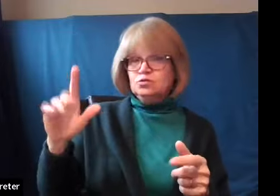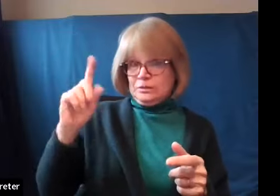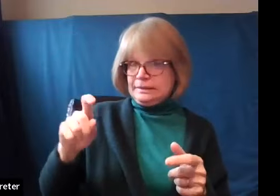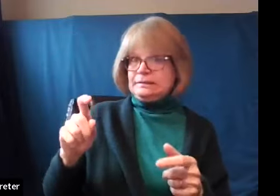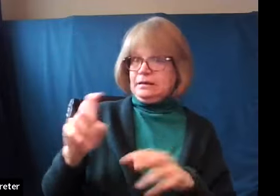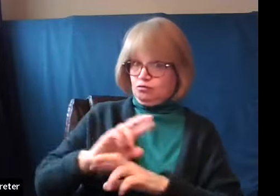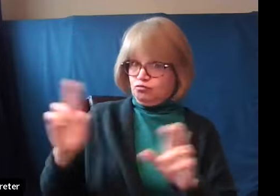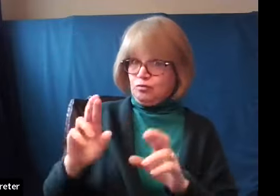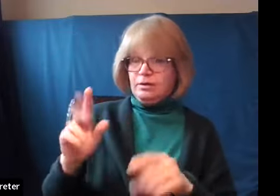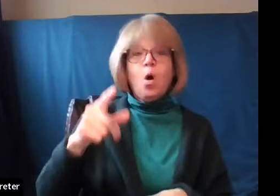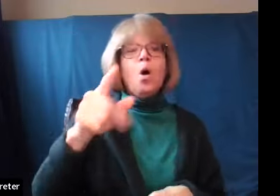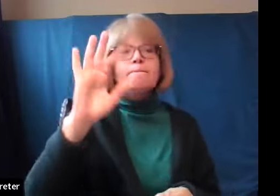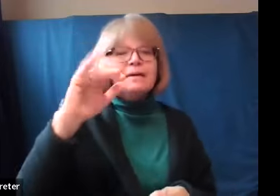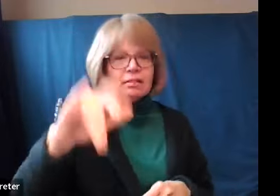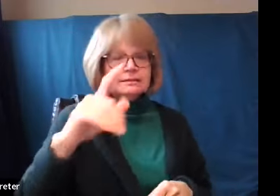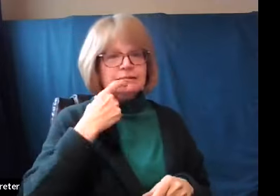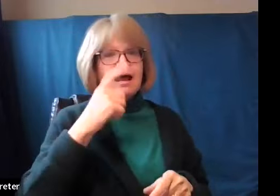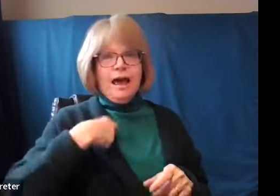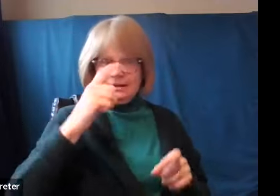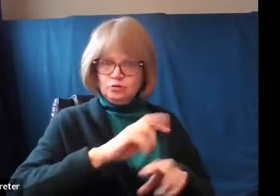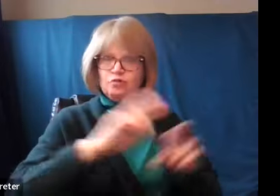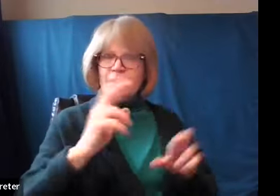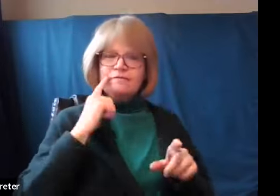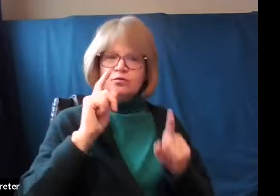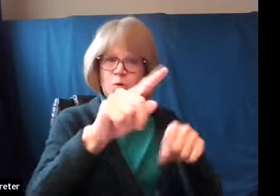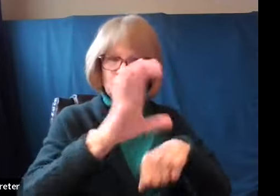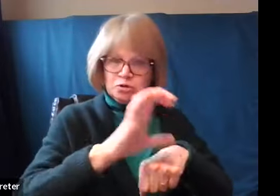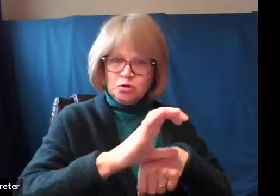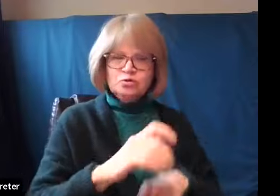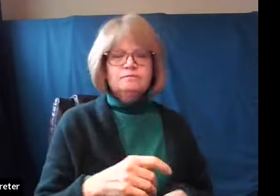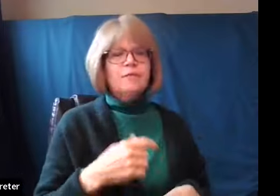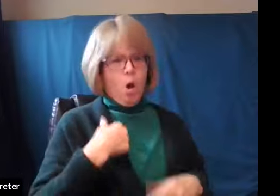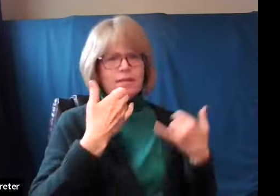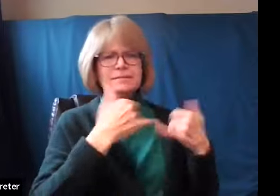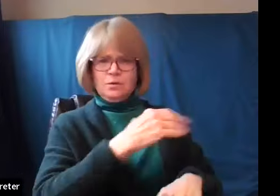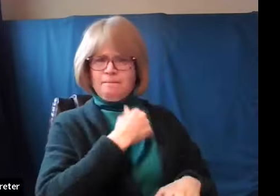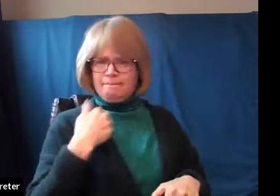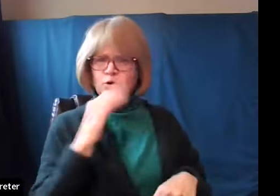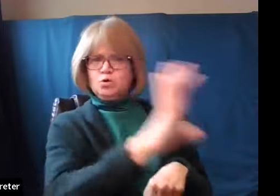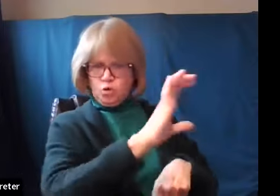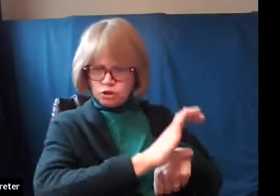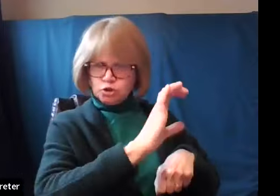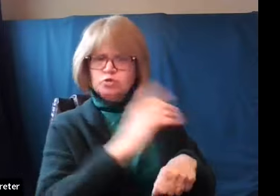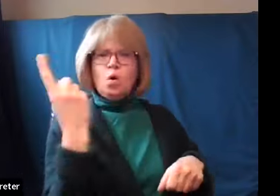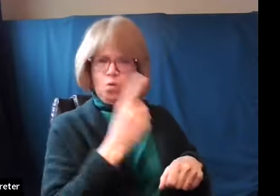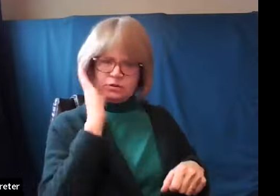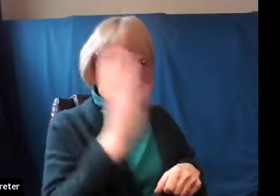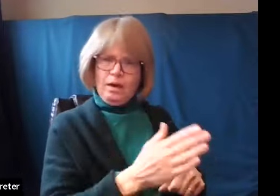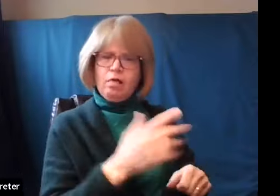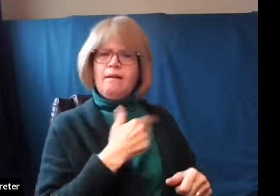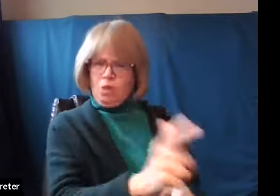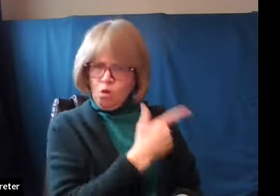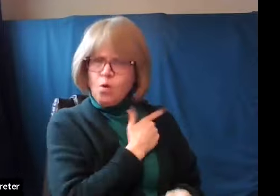at the church he now attends a few blocks away. "Oh, I'm still a member at Broad Street and always will be, loyalty and